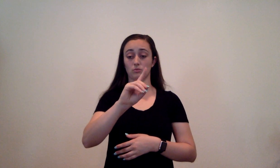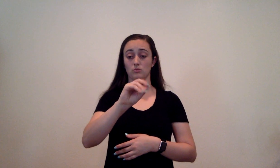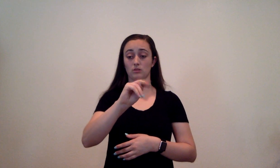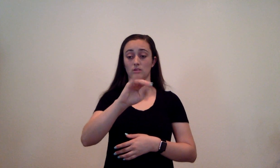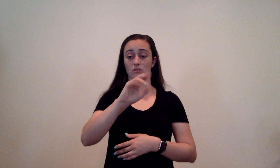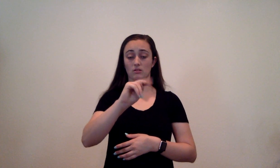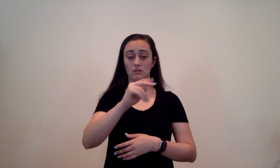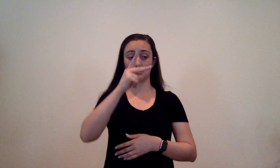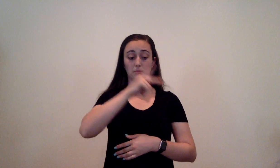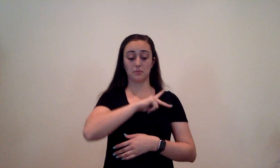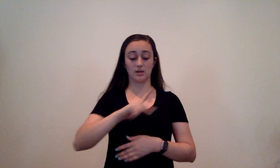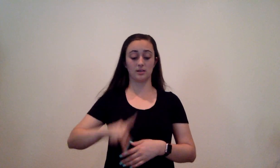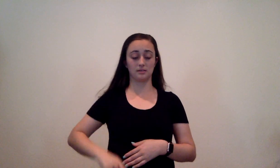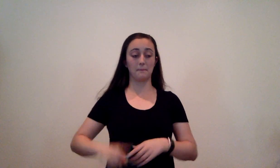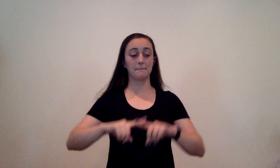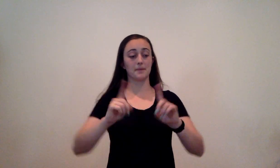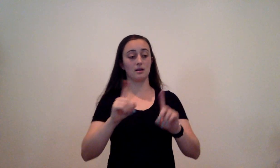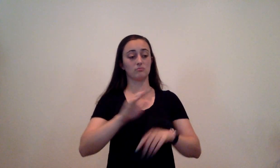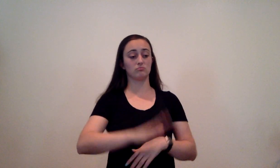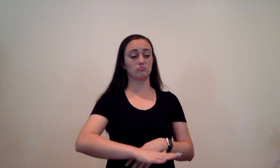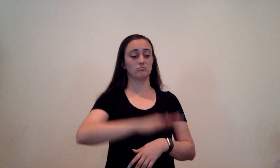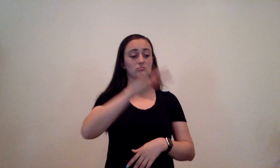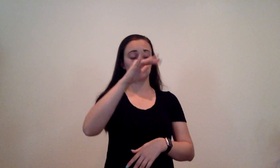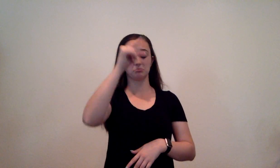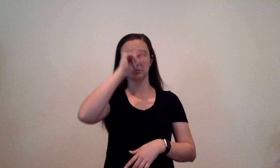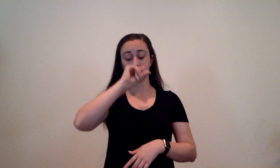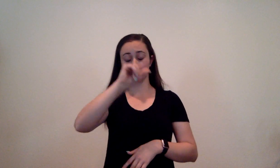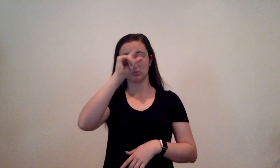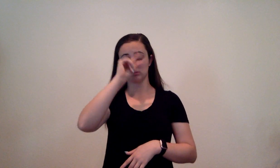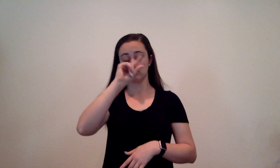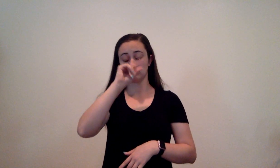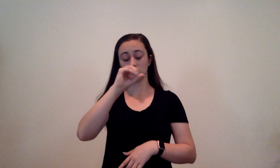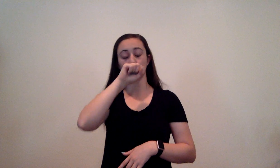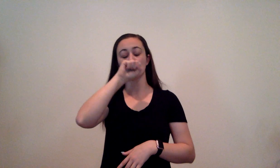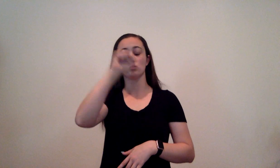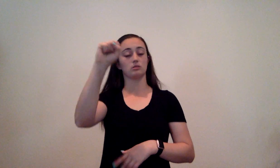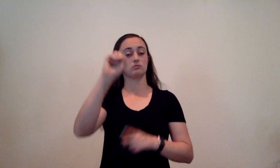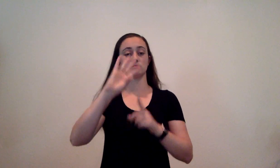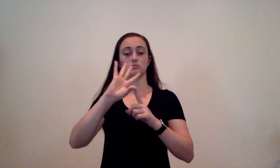and spread the Greek culture around the ancient world.